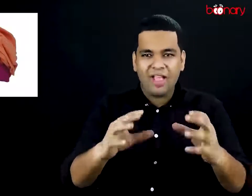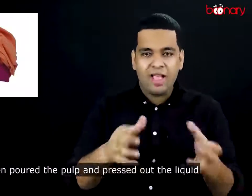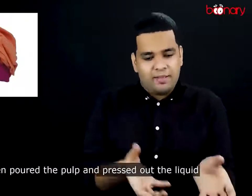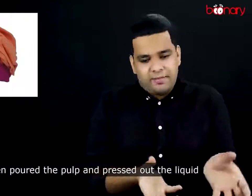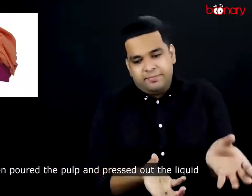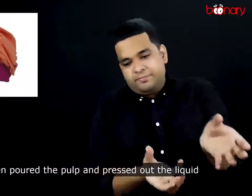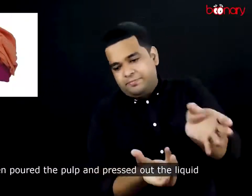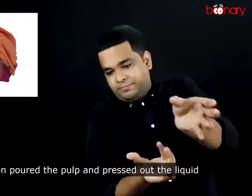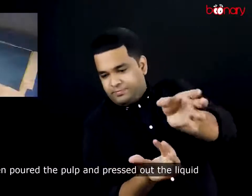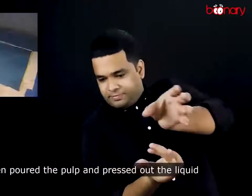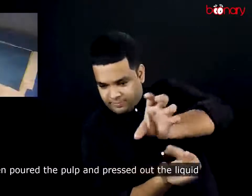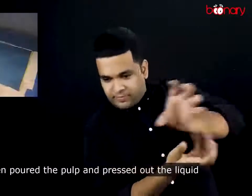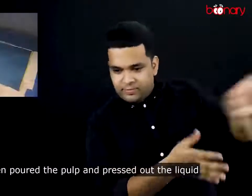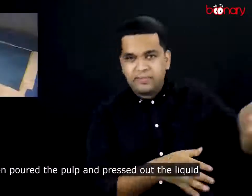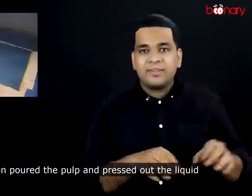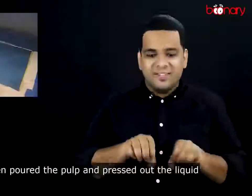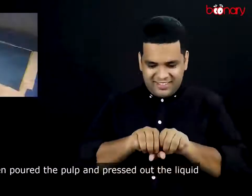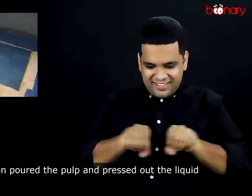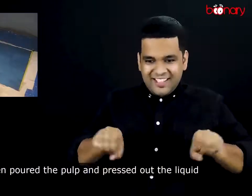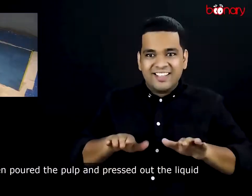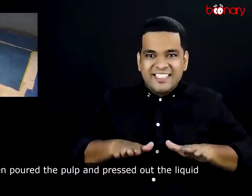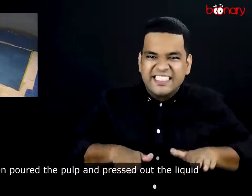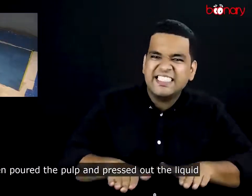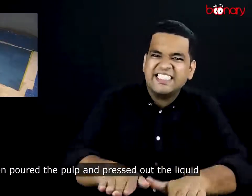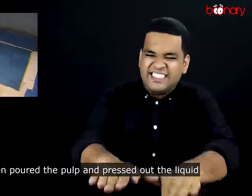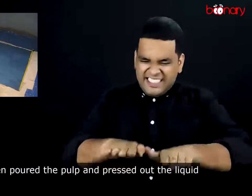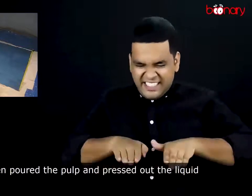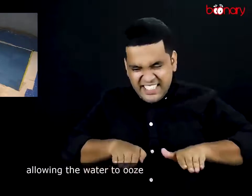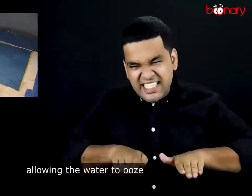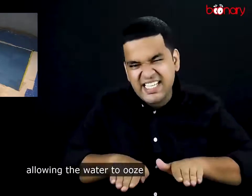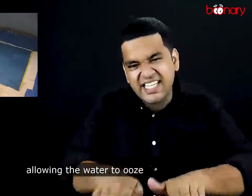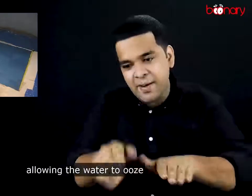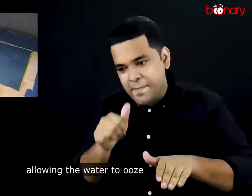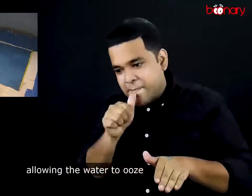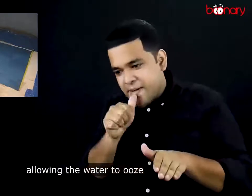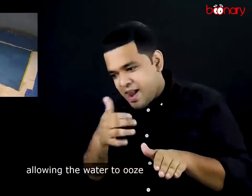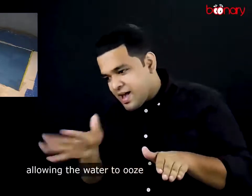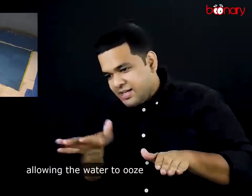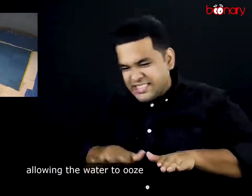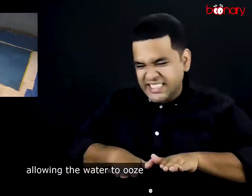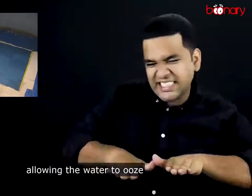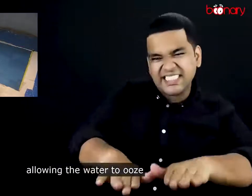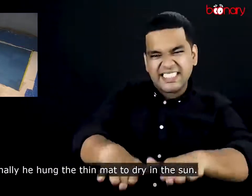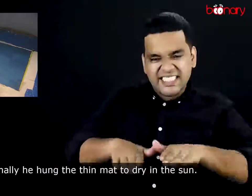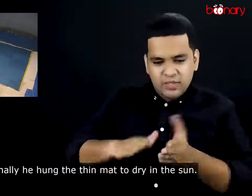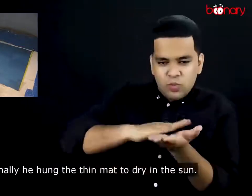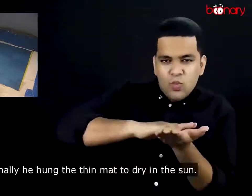He then poured the pulp and pressed out the liquid, allowing the water to ooze. And